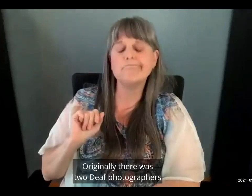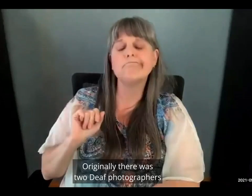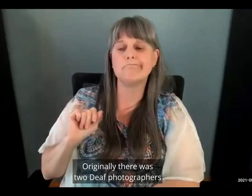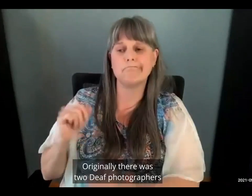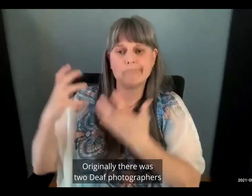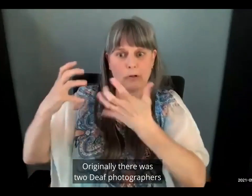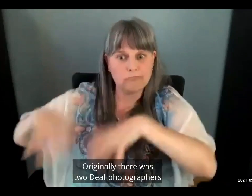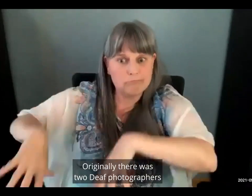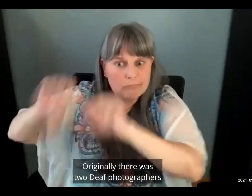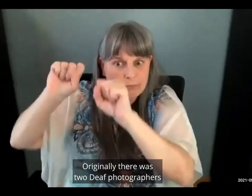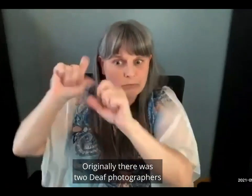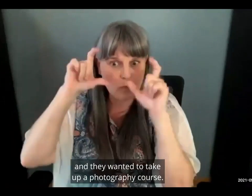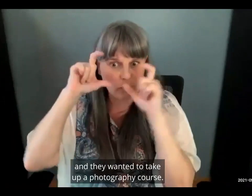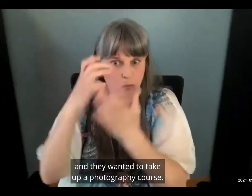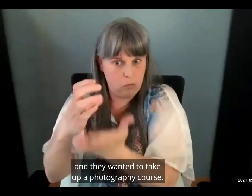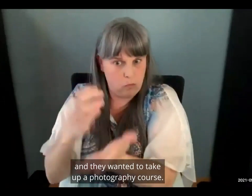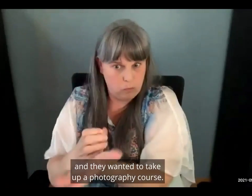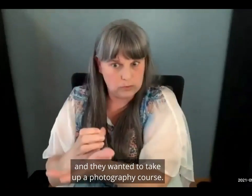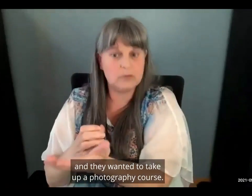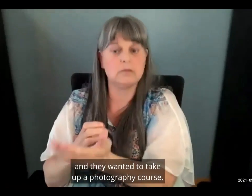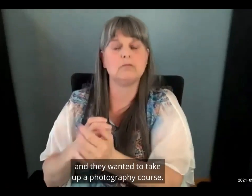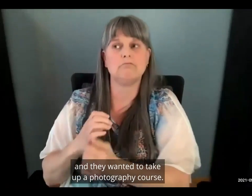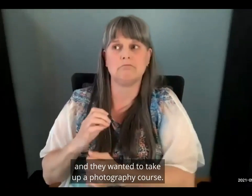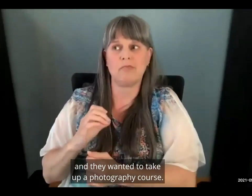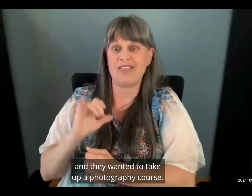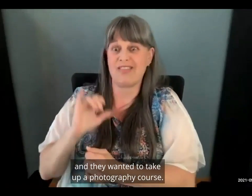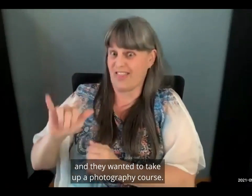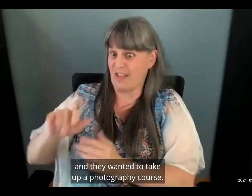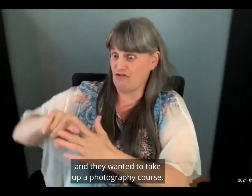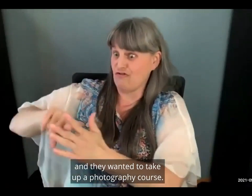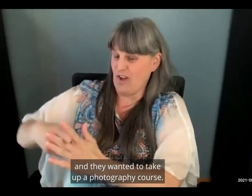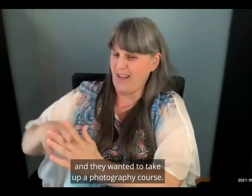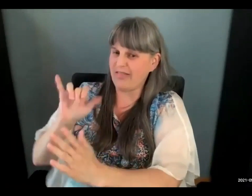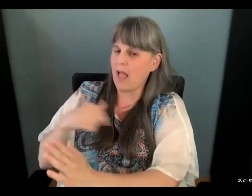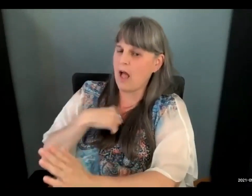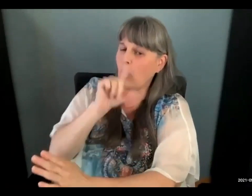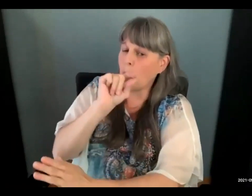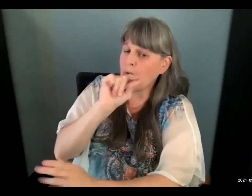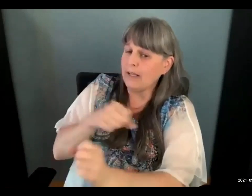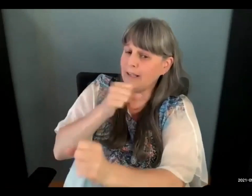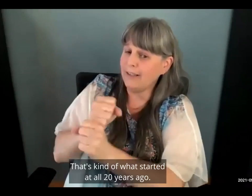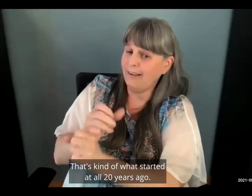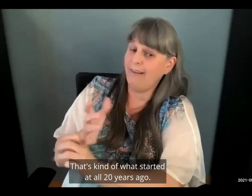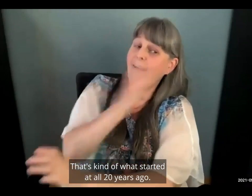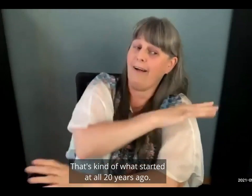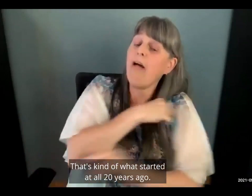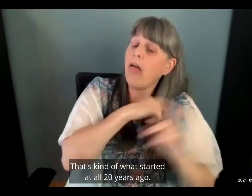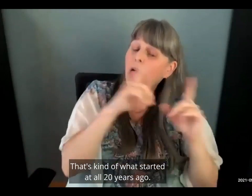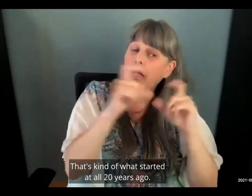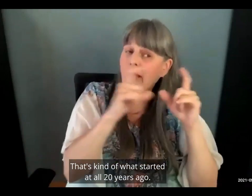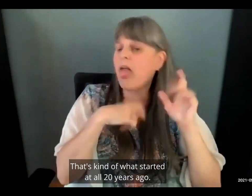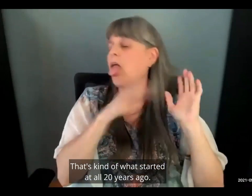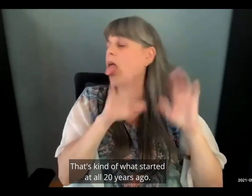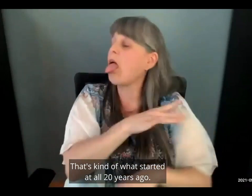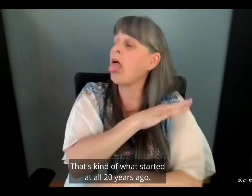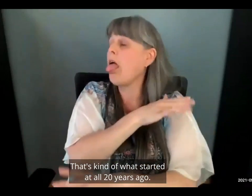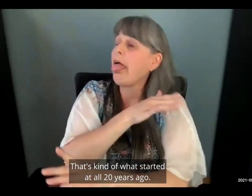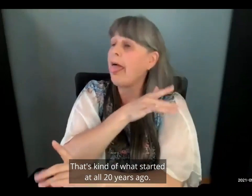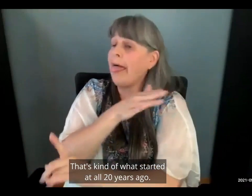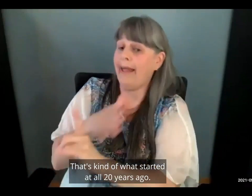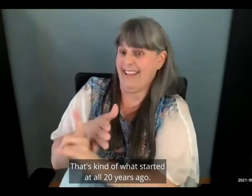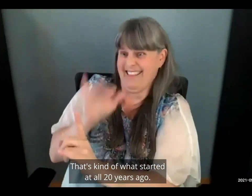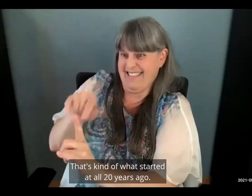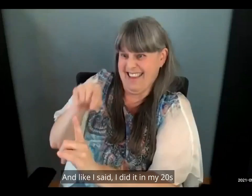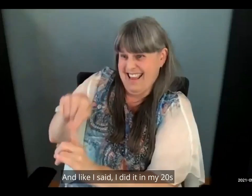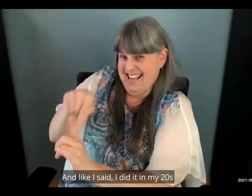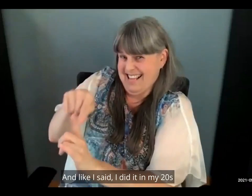Originally, there was two deaf photographers and they wanted to take up a photography course. That's kind of what started it all 20 years